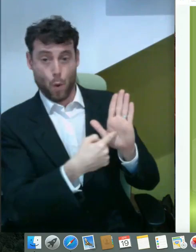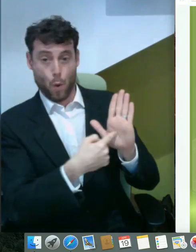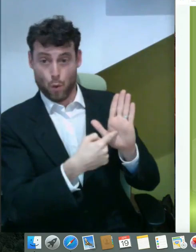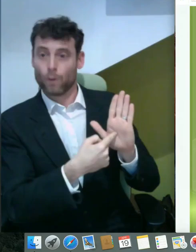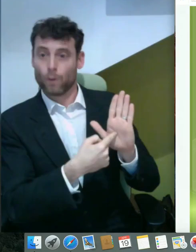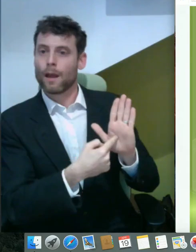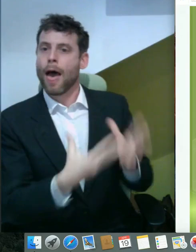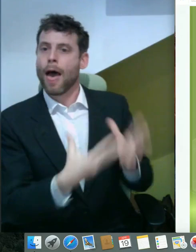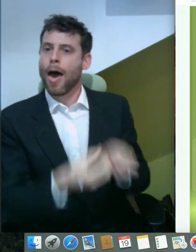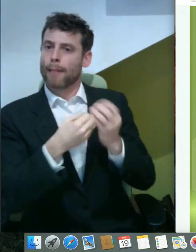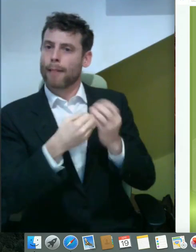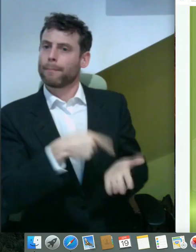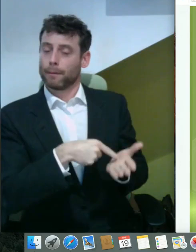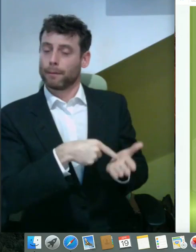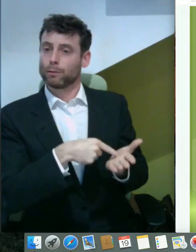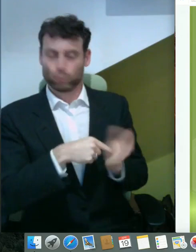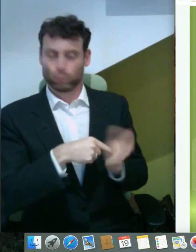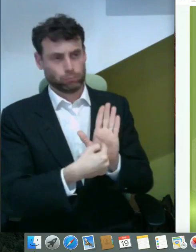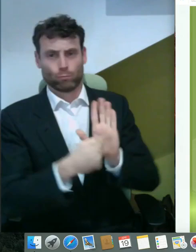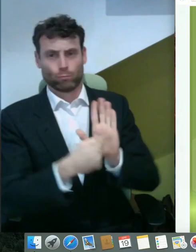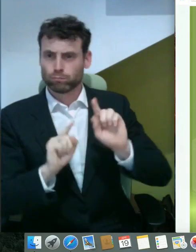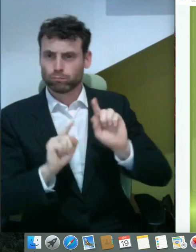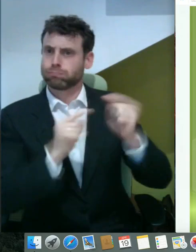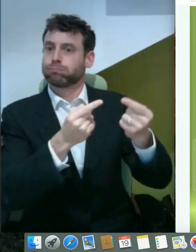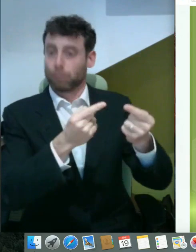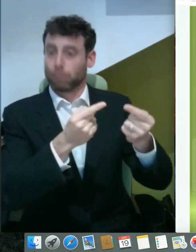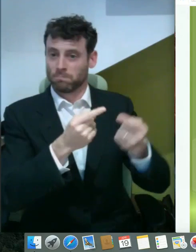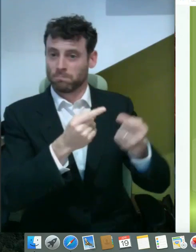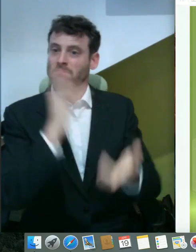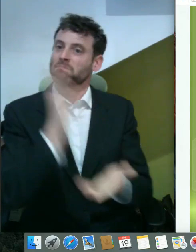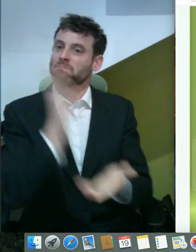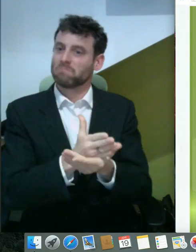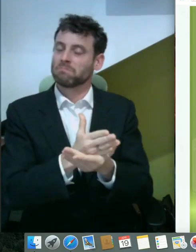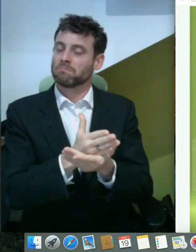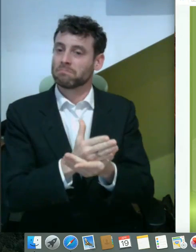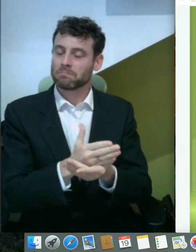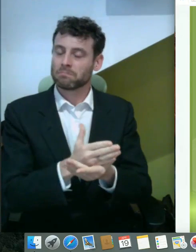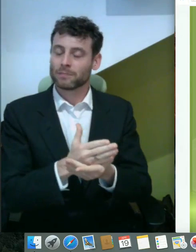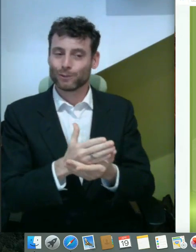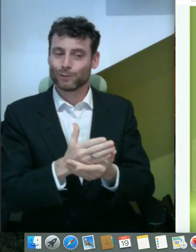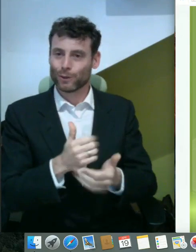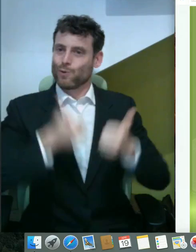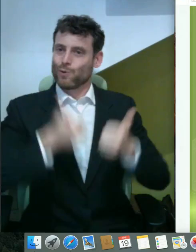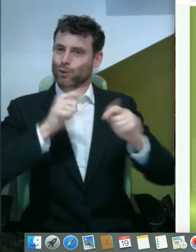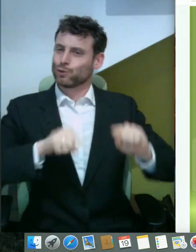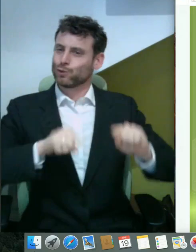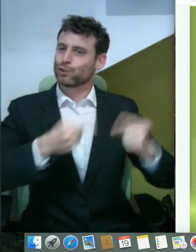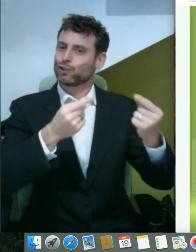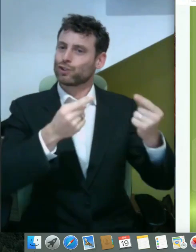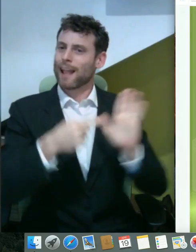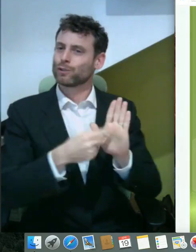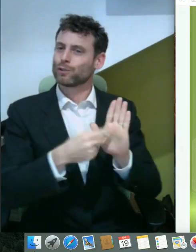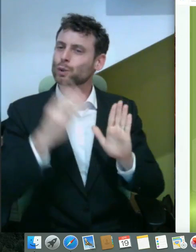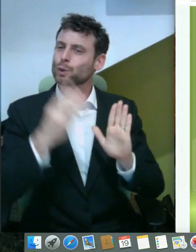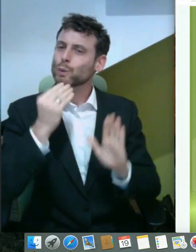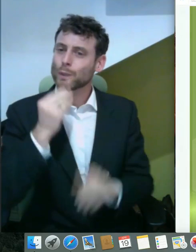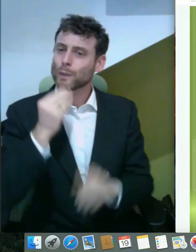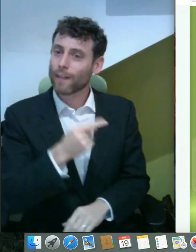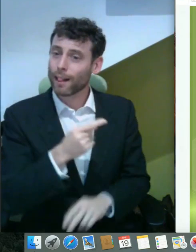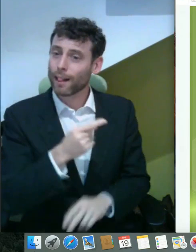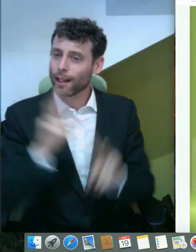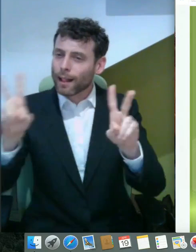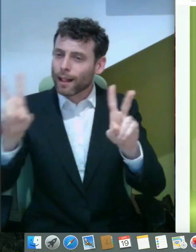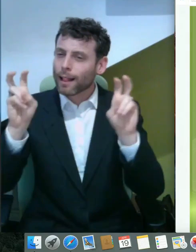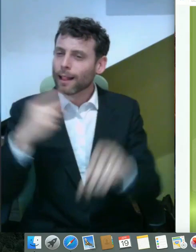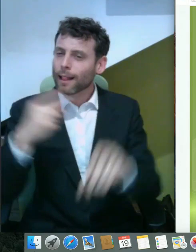powerful, and that they were able to back up a colleague who was facing a difficult situation. So it was really, really great